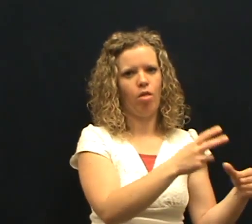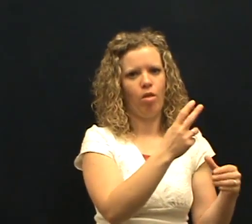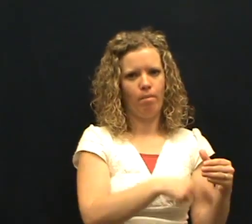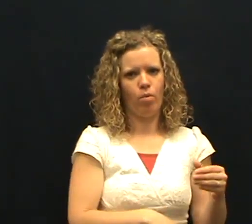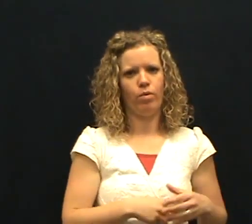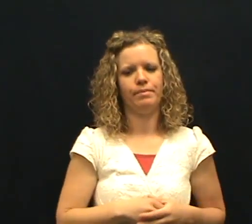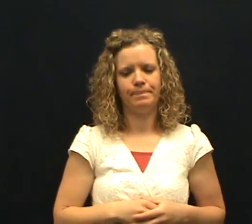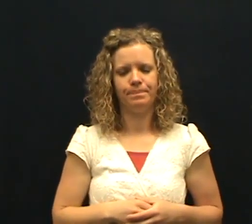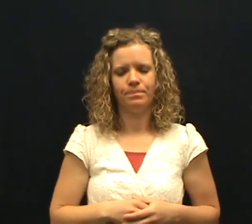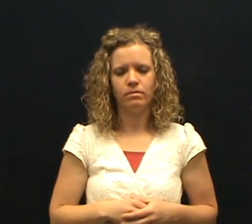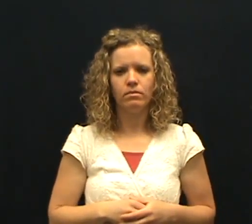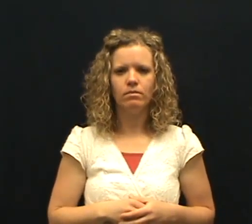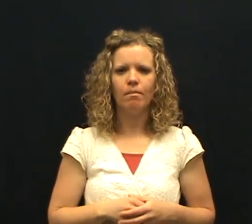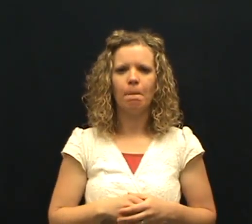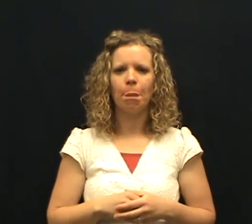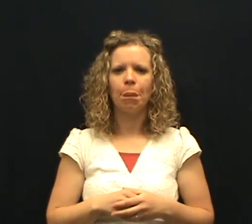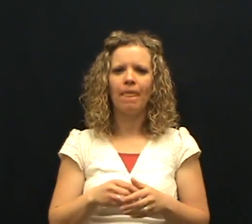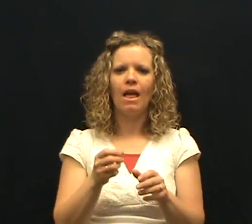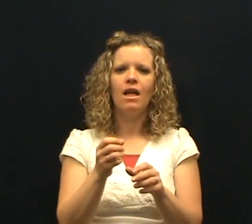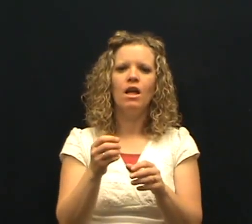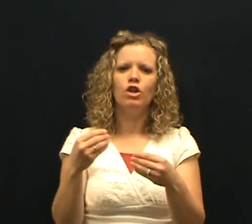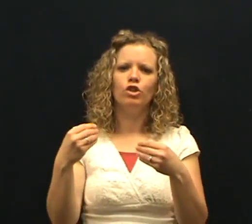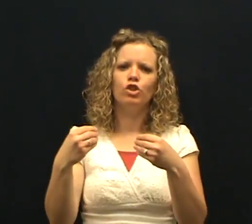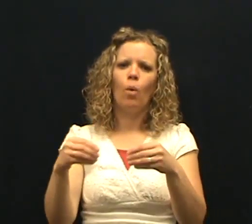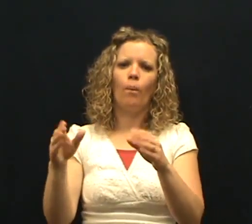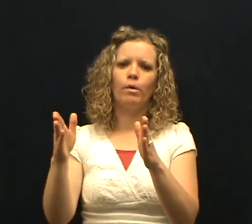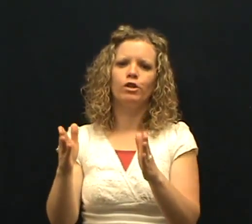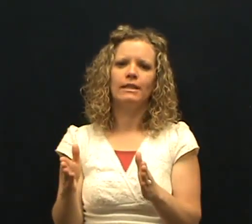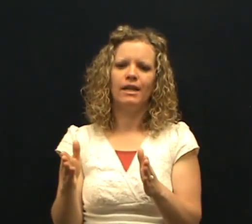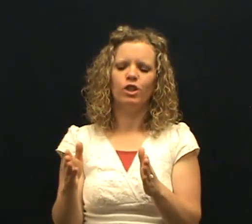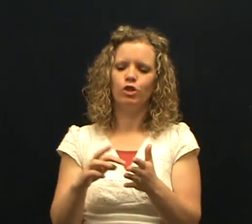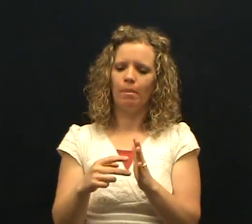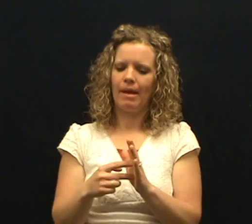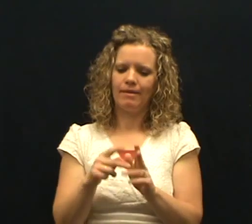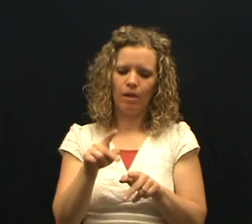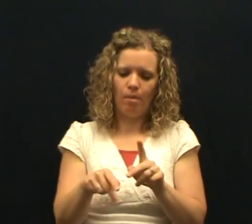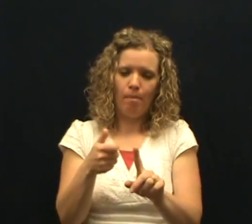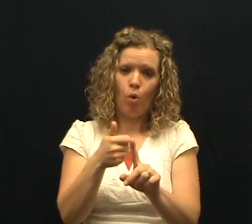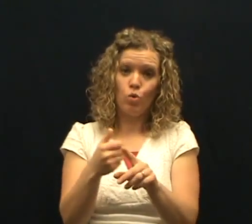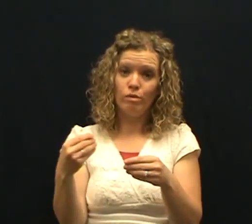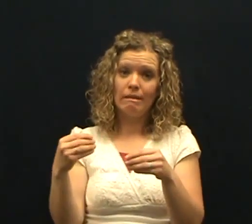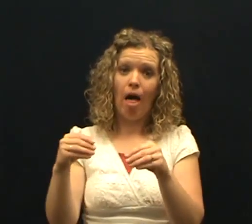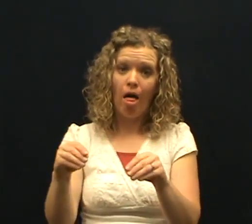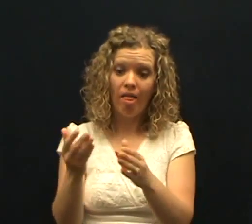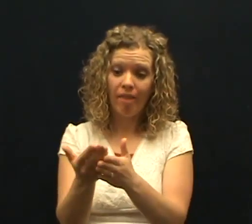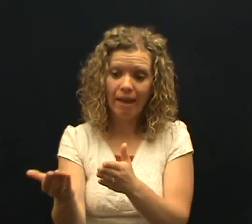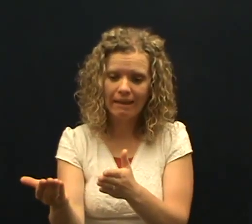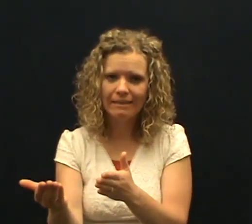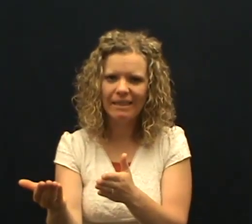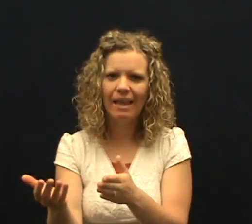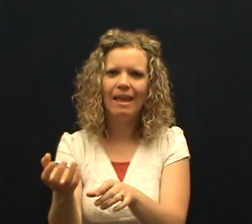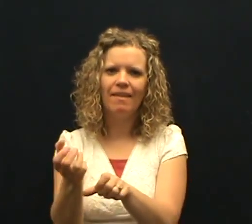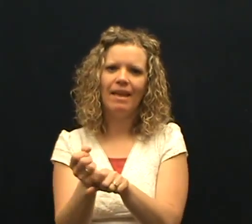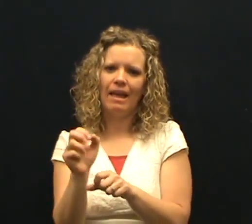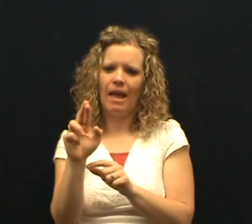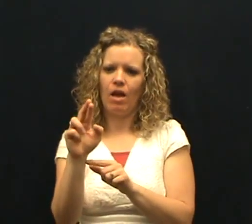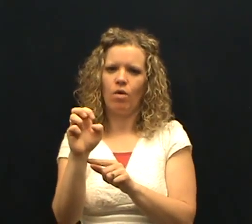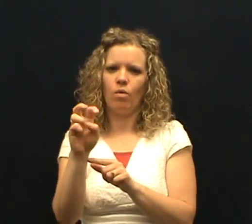So merchandisers, in other words, those who sell things, earn revenues by transferring